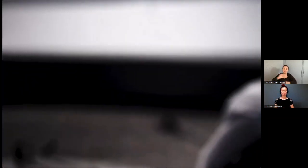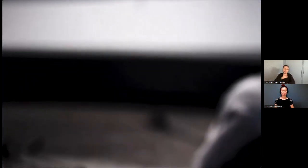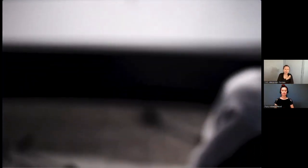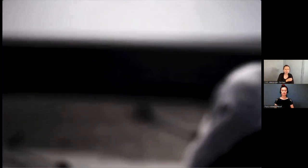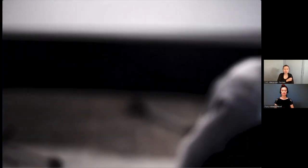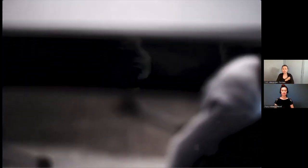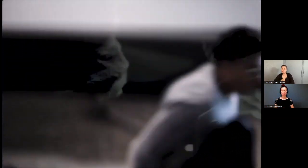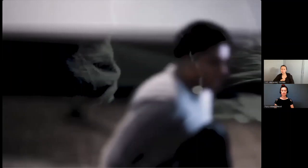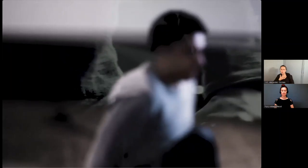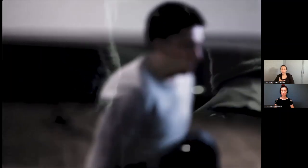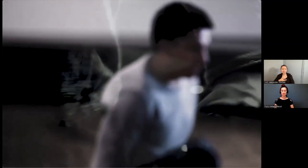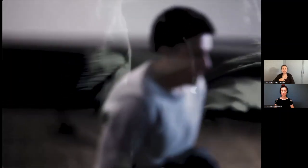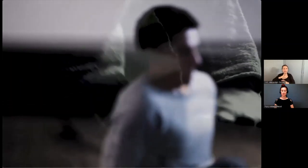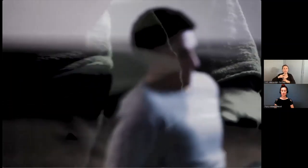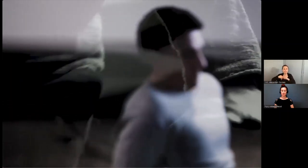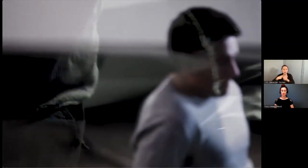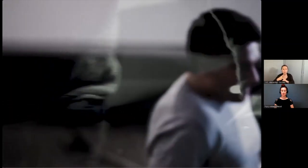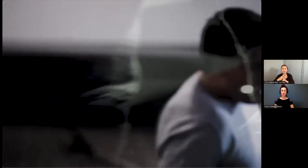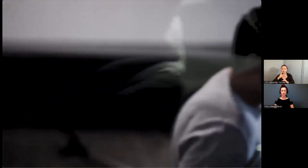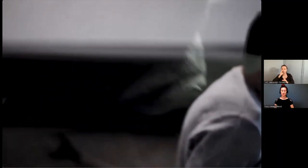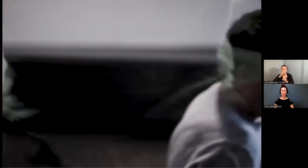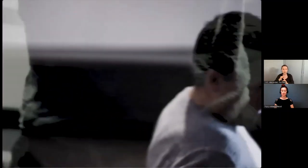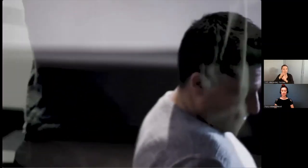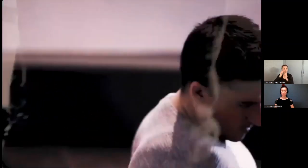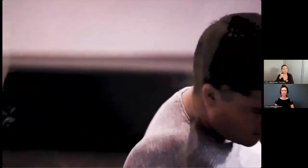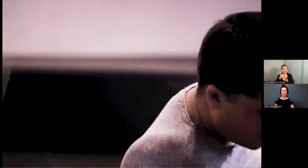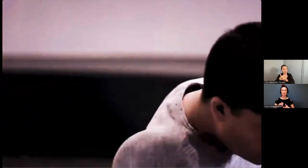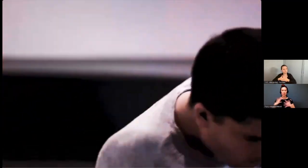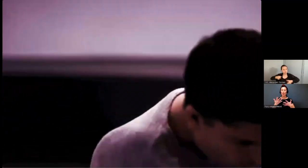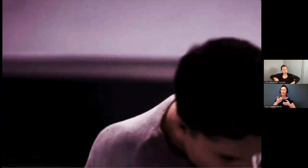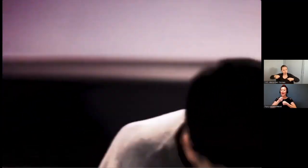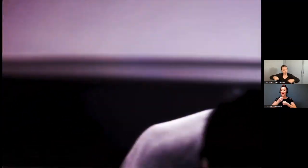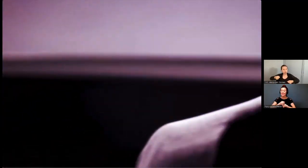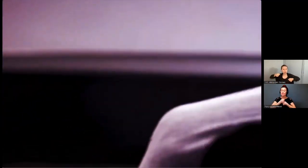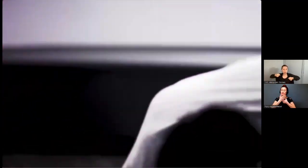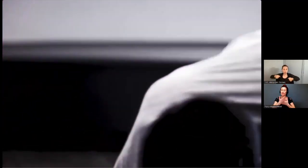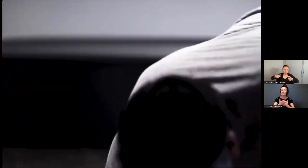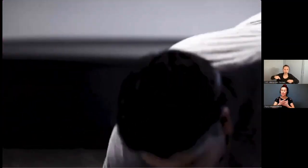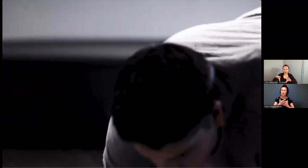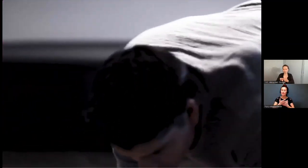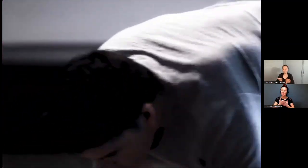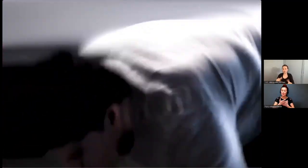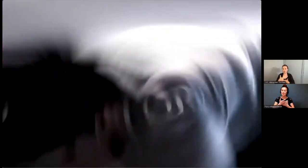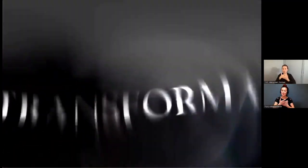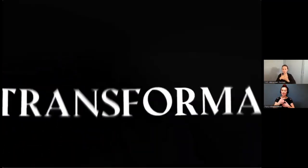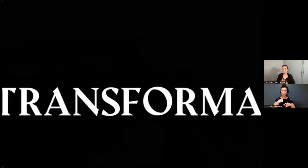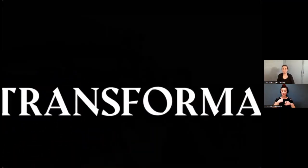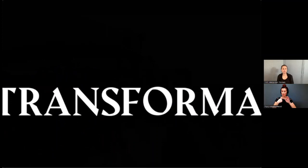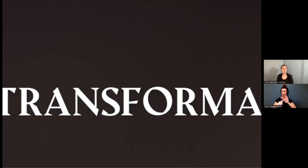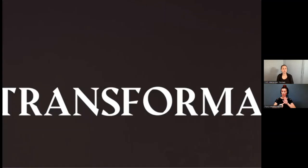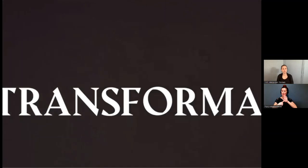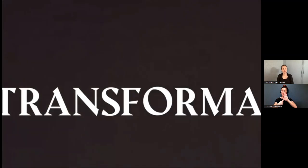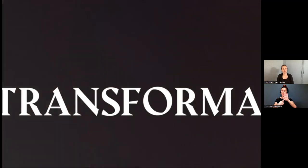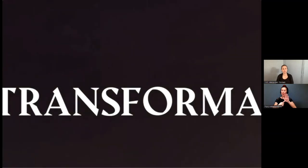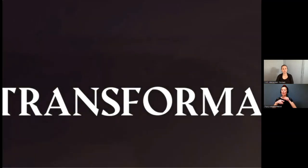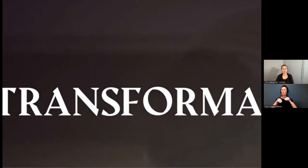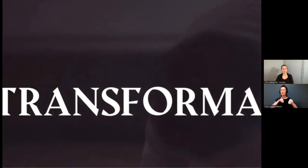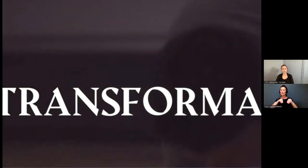energetic, poetic, acrobatic, and unique with the assistance of my crutches, wheelchair, and the floor.